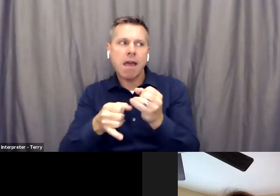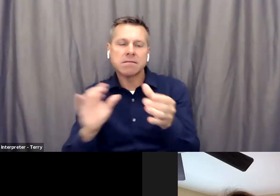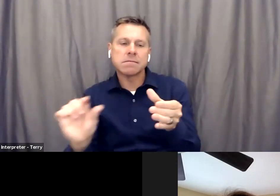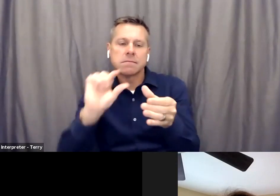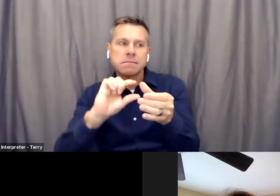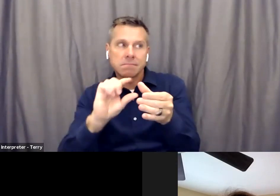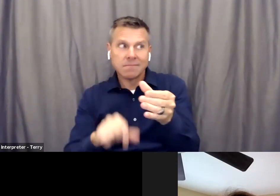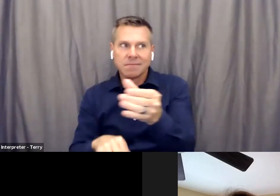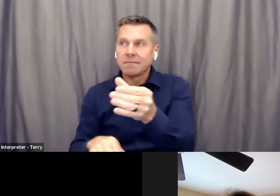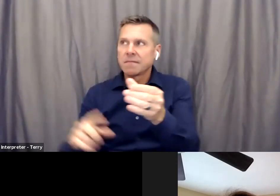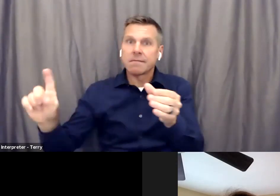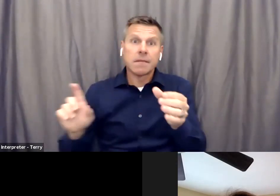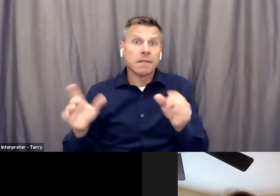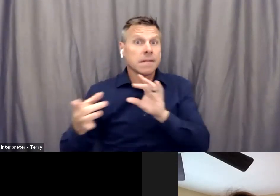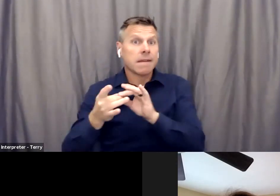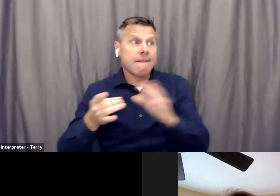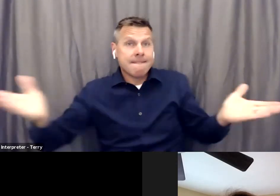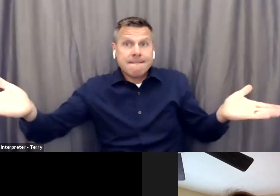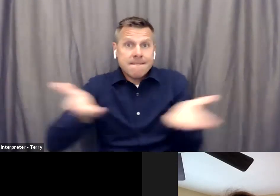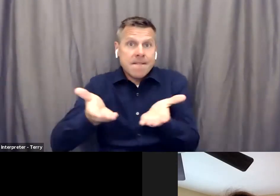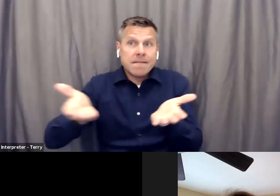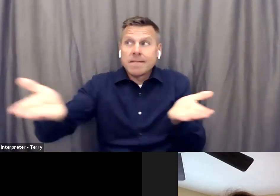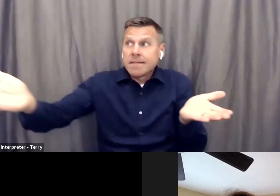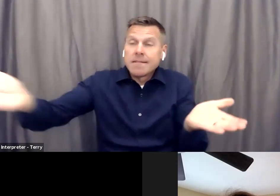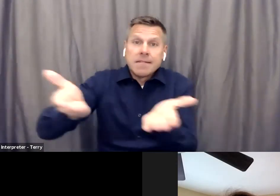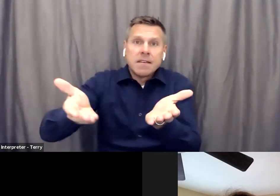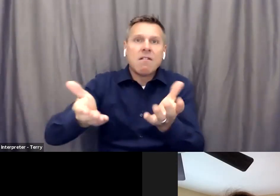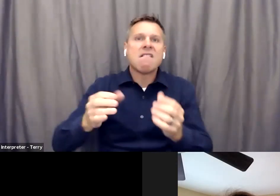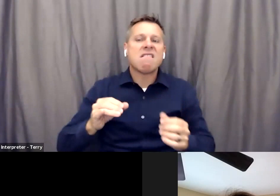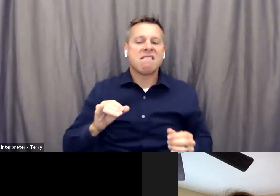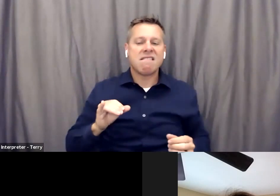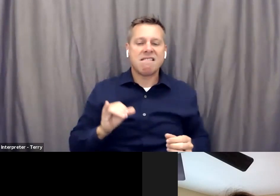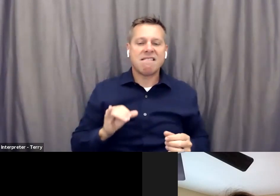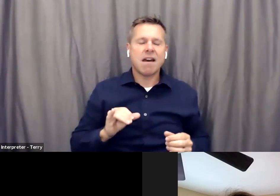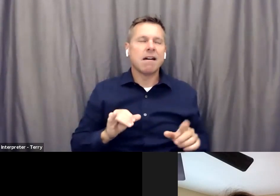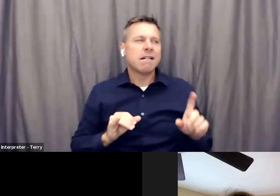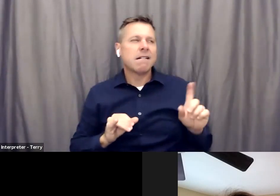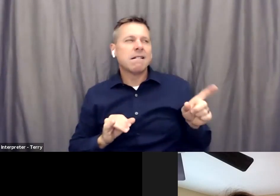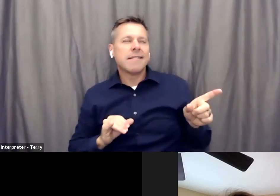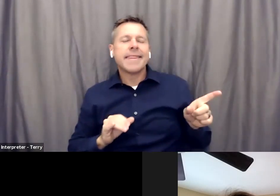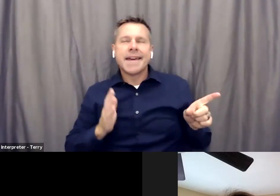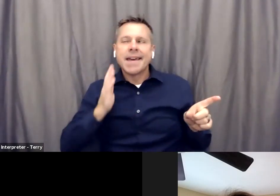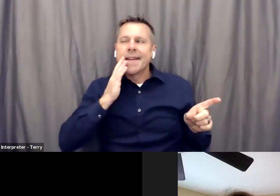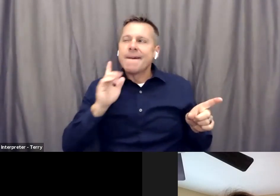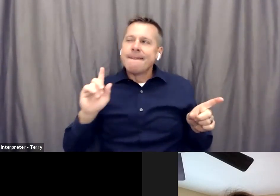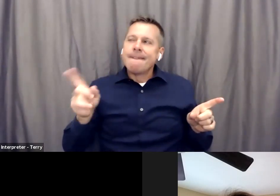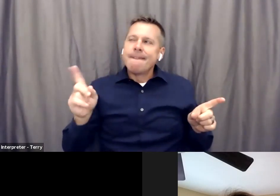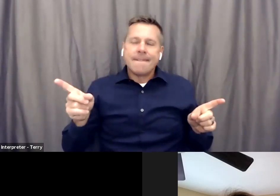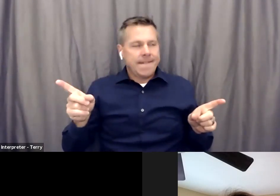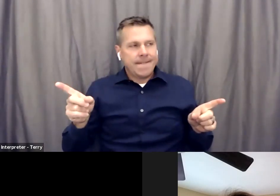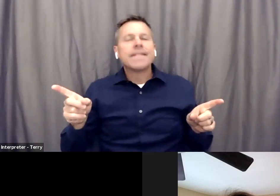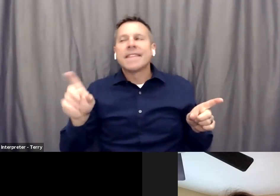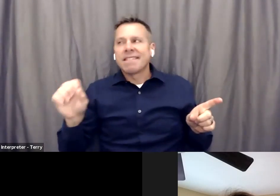has stronger glue. And so you're like, oh, I know such and such, they can help you